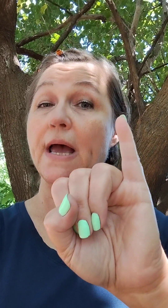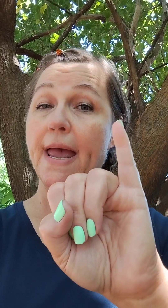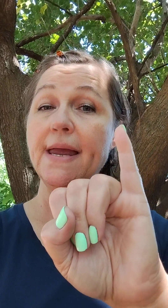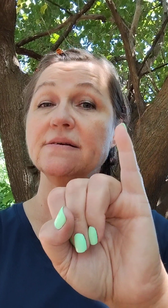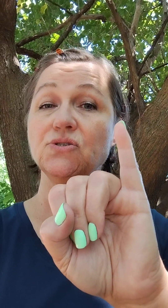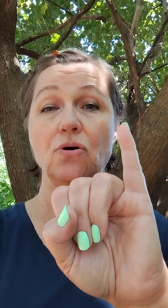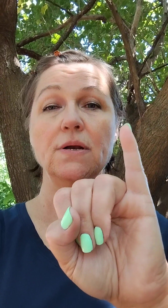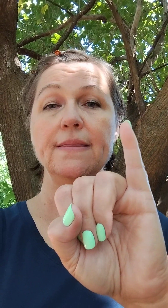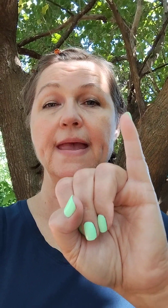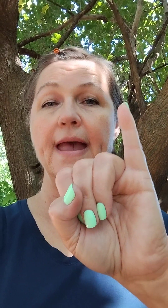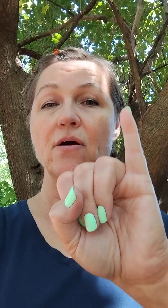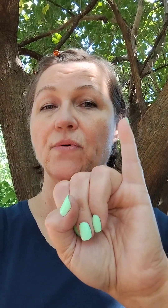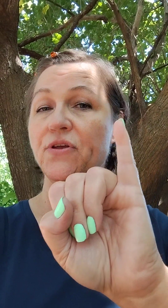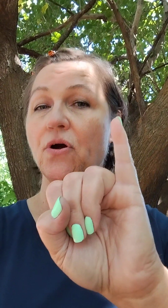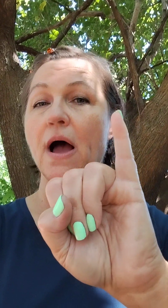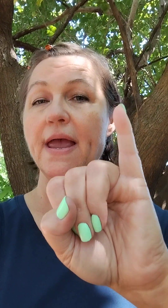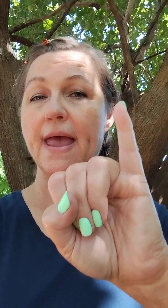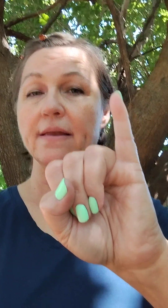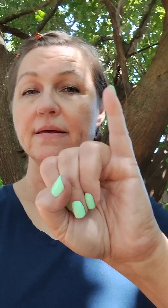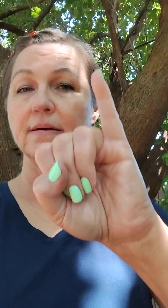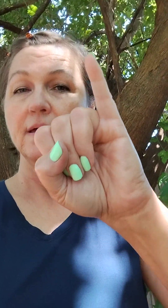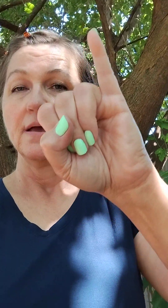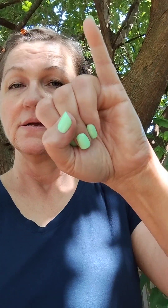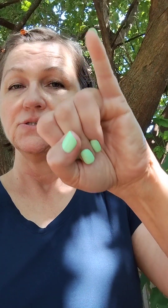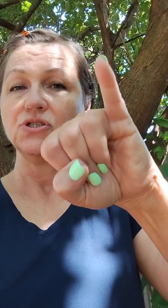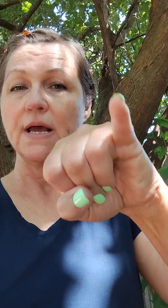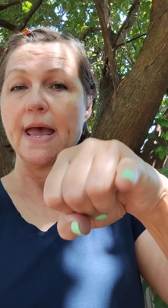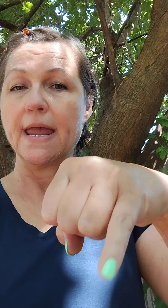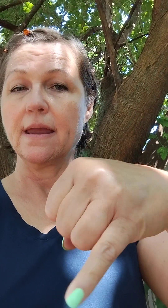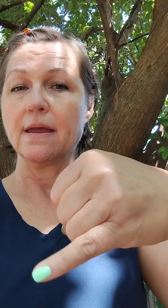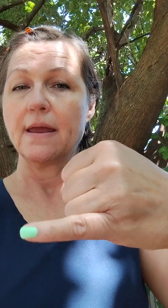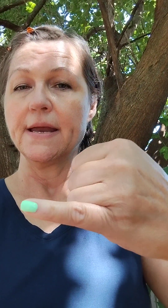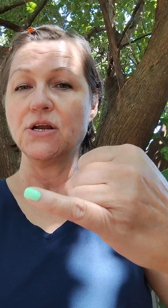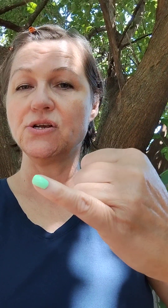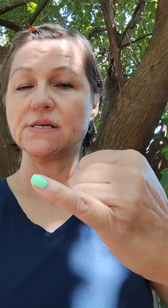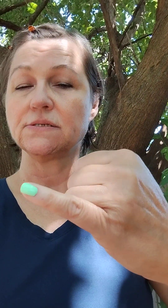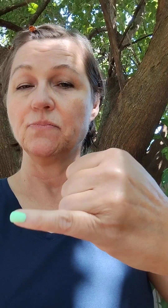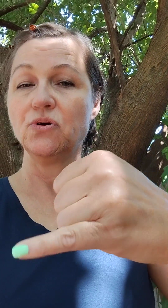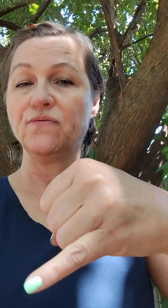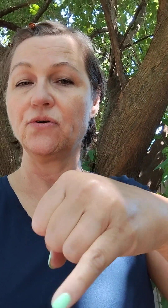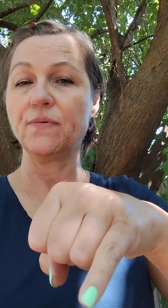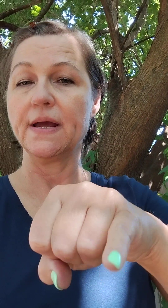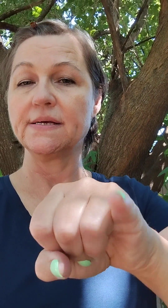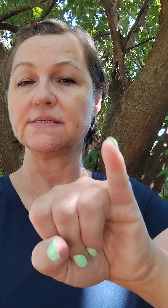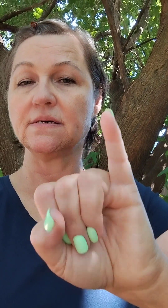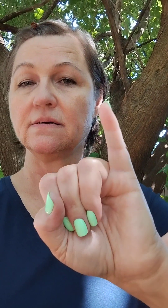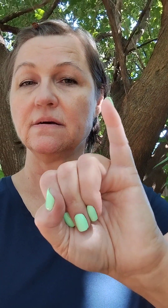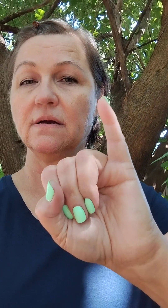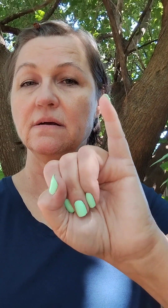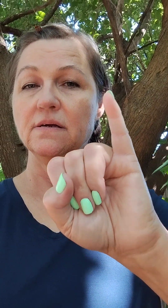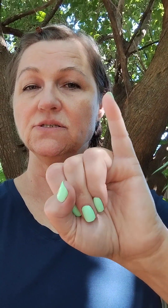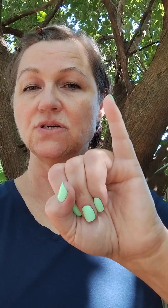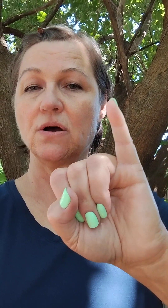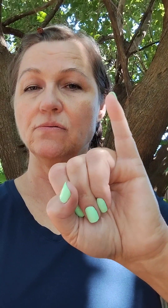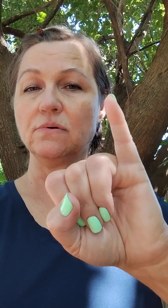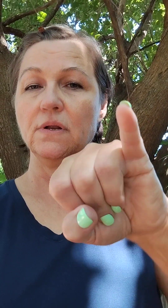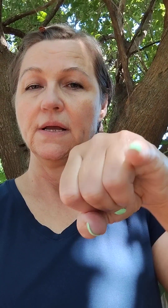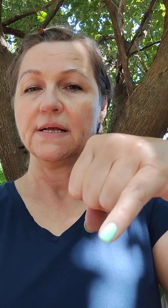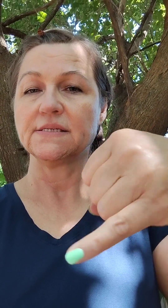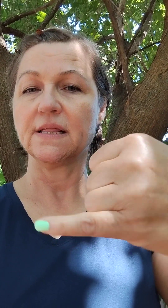J is drawn in the air with your I hand. J. And you just move your wrist. So it's